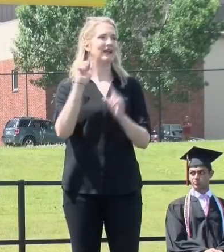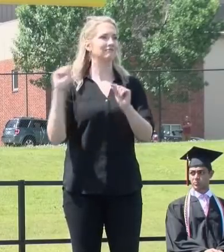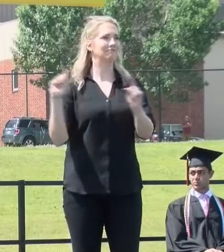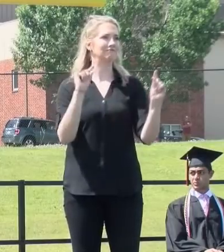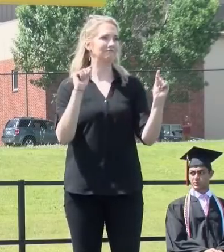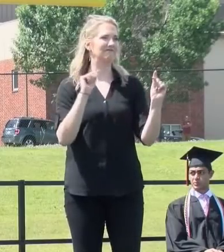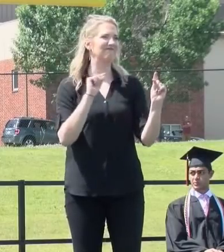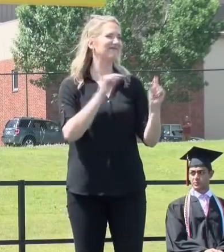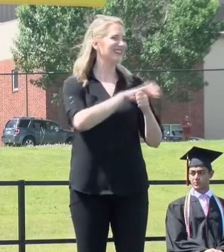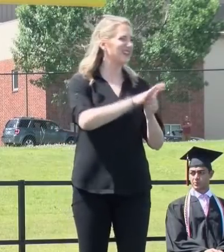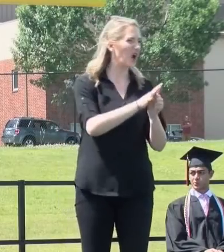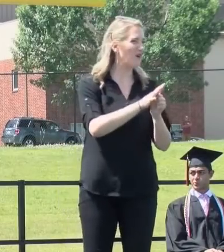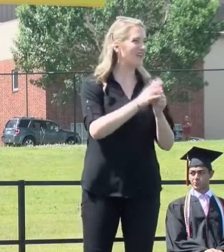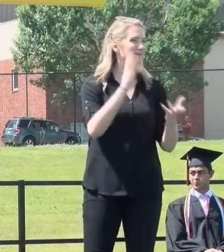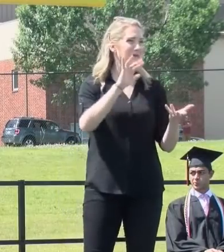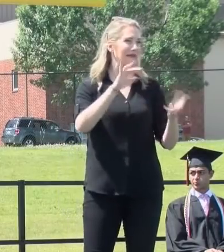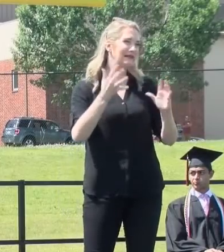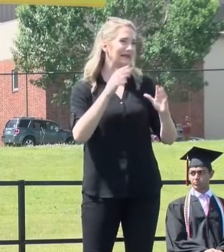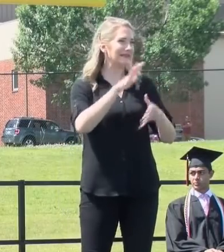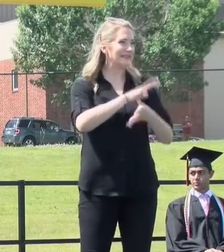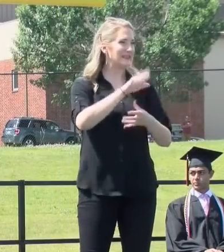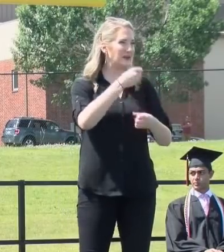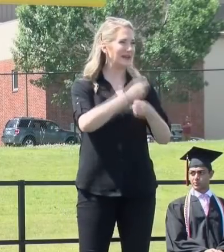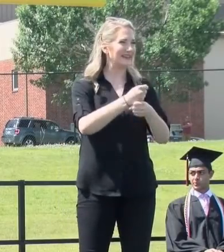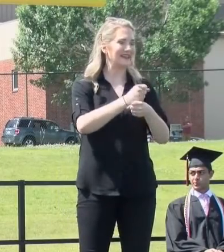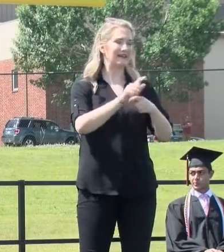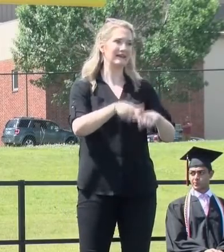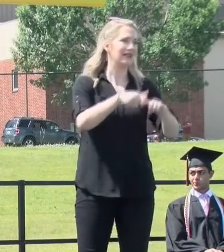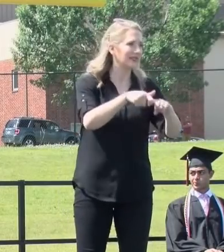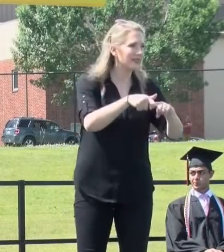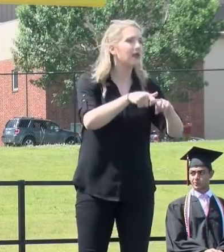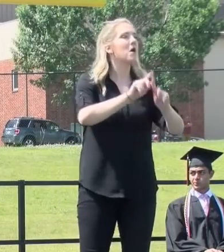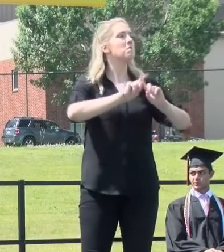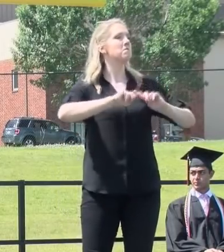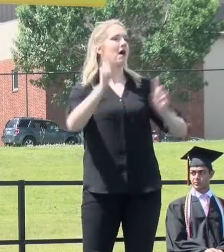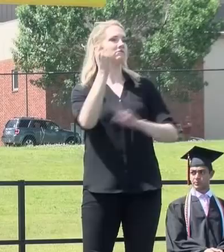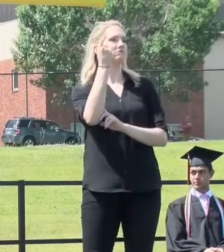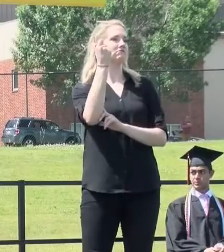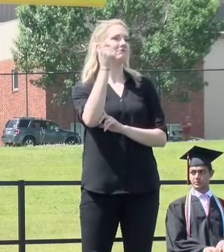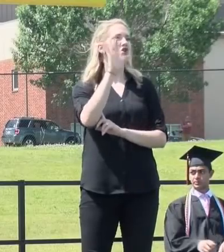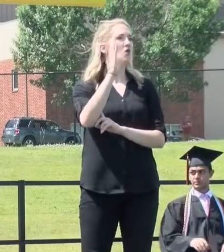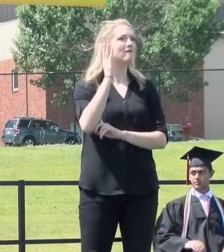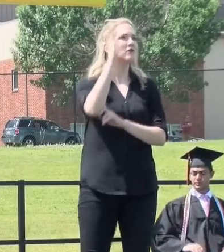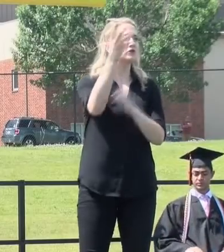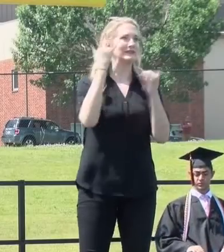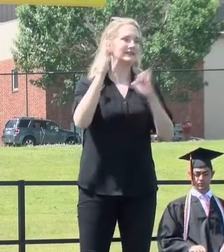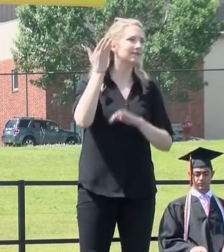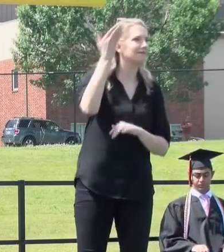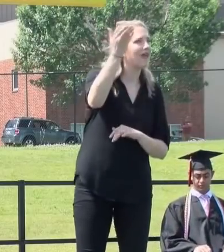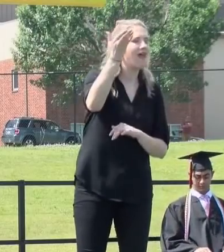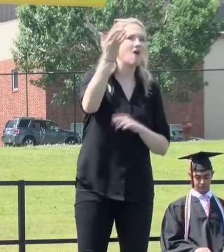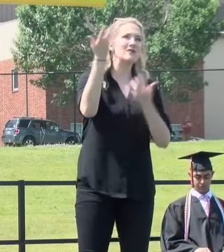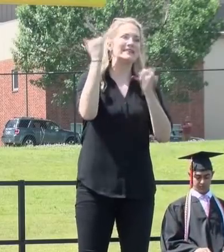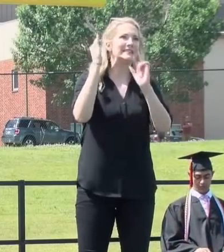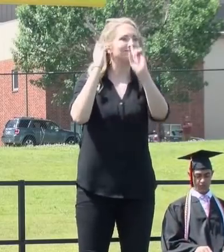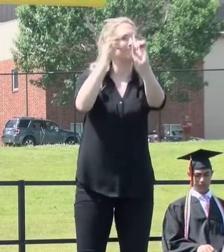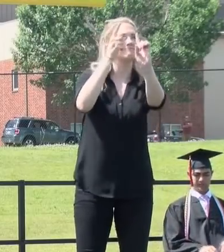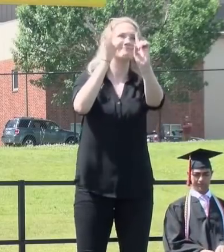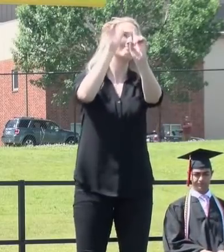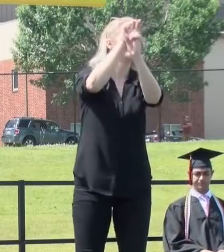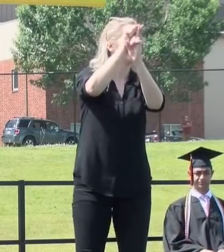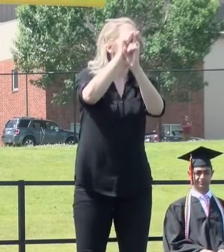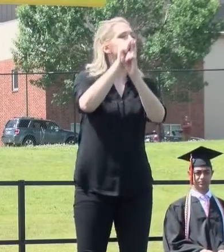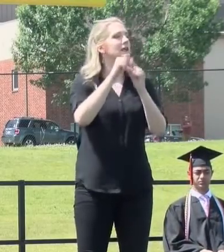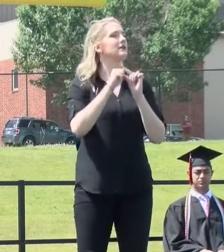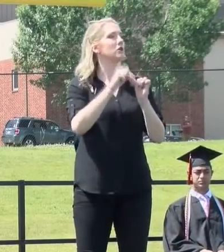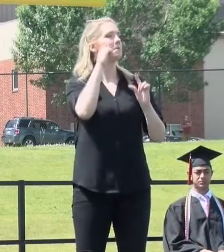have stolen your senior year, but it cannot and will not steal your future. Stay positive,